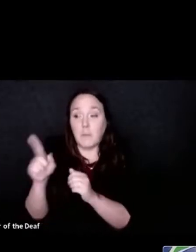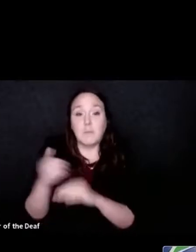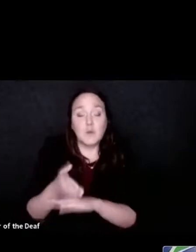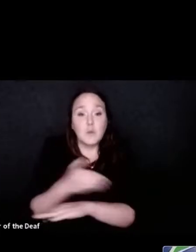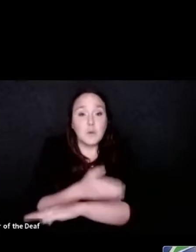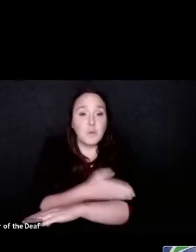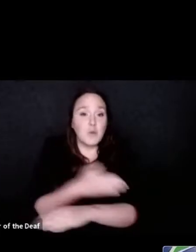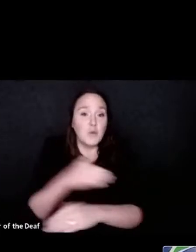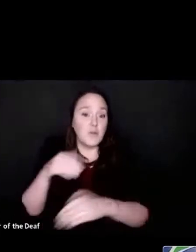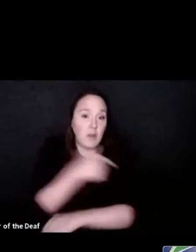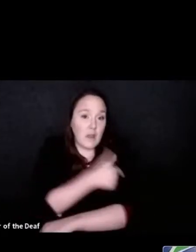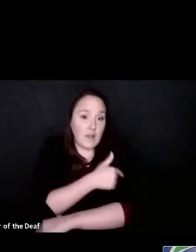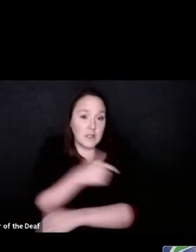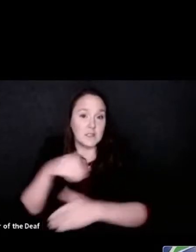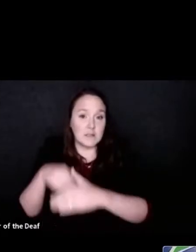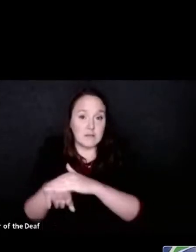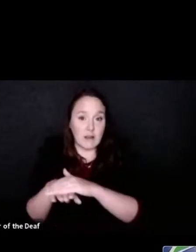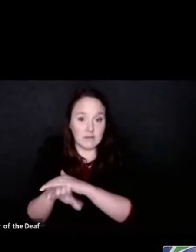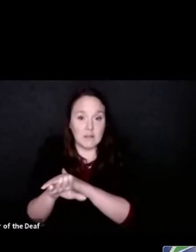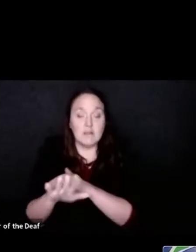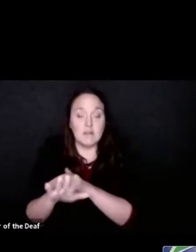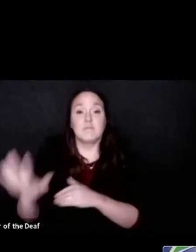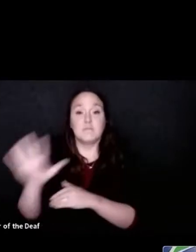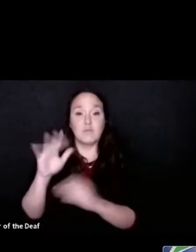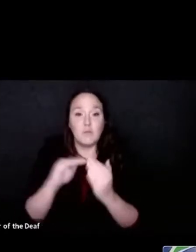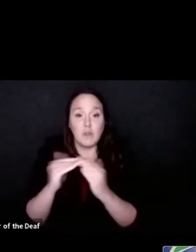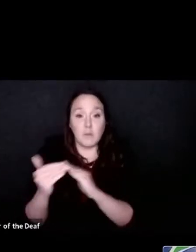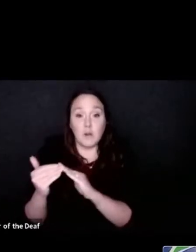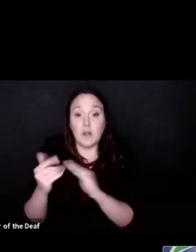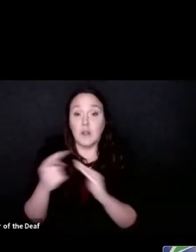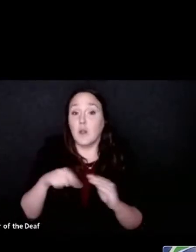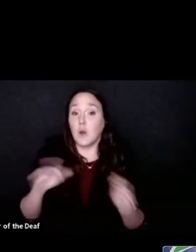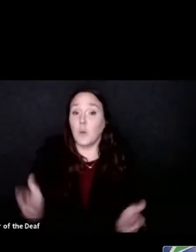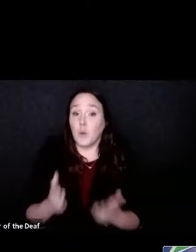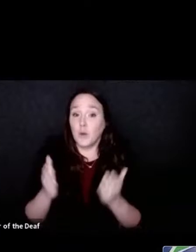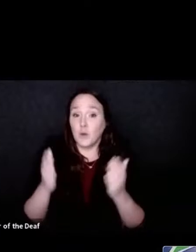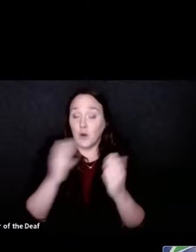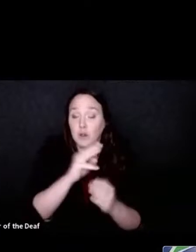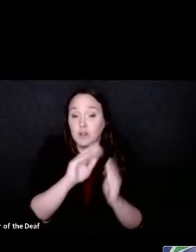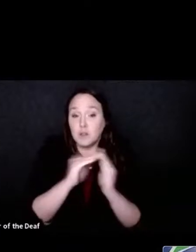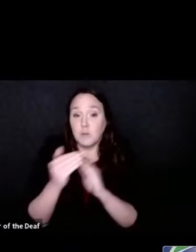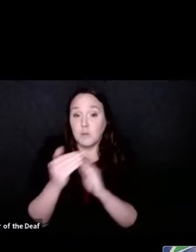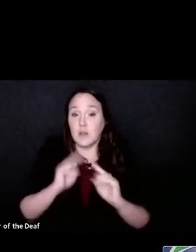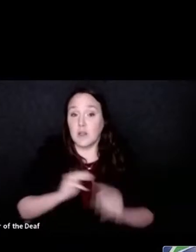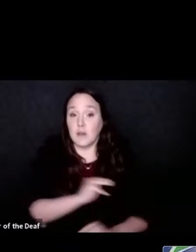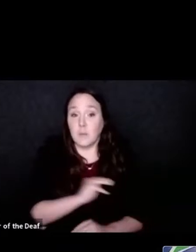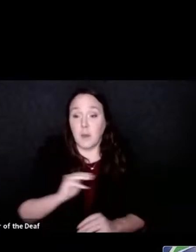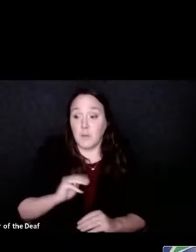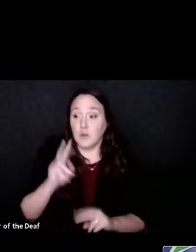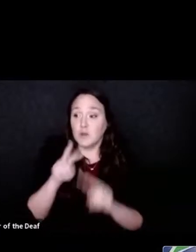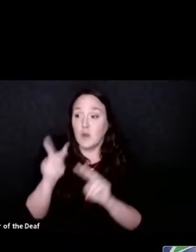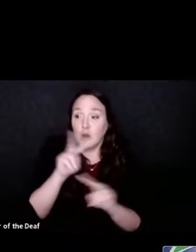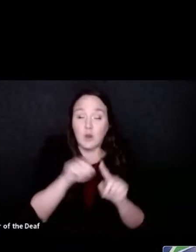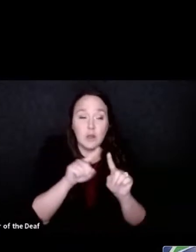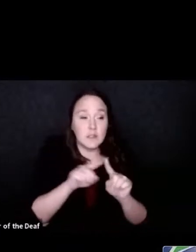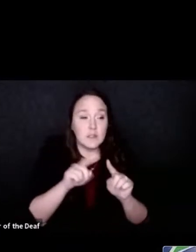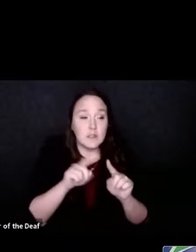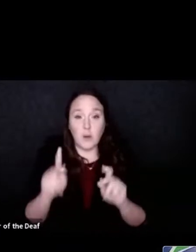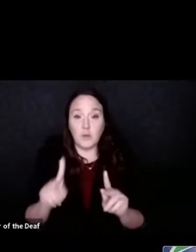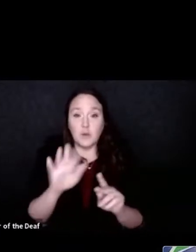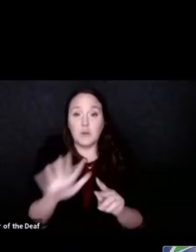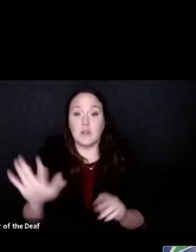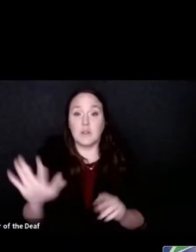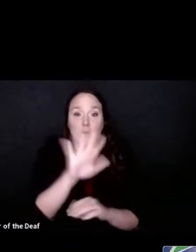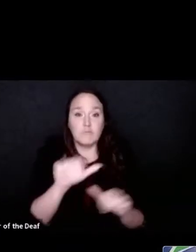community. We continue to encourage community members to look at all the vaccination opportunities across the area, whether it's at